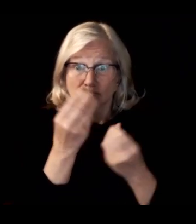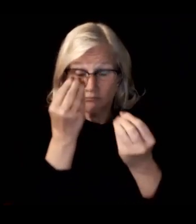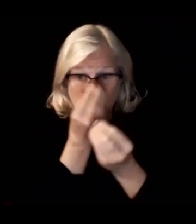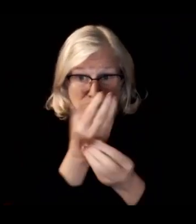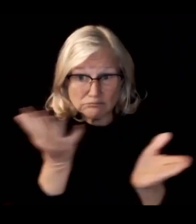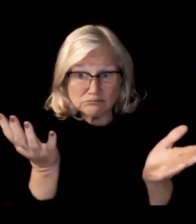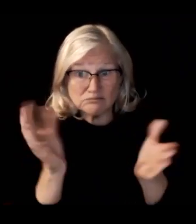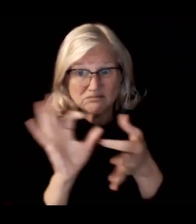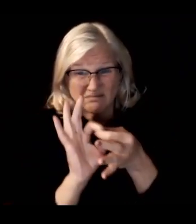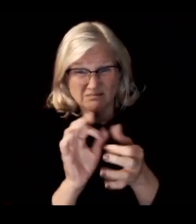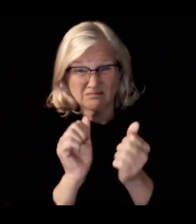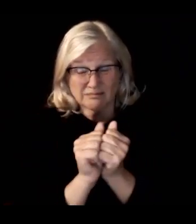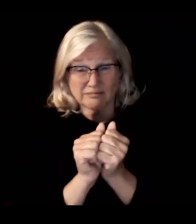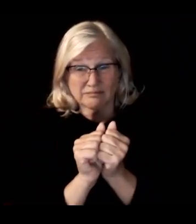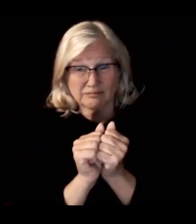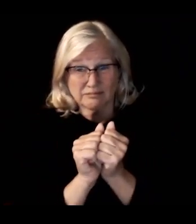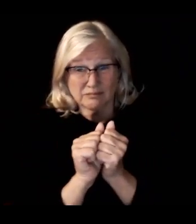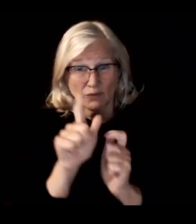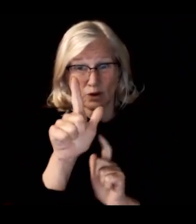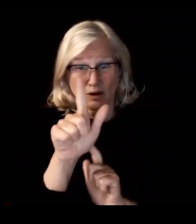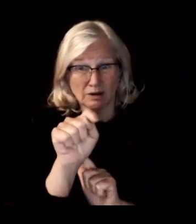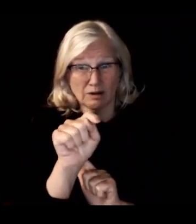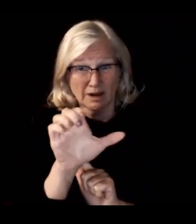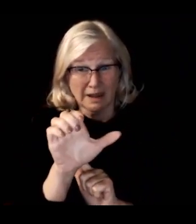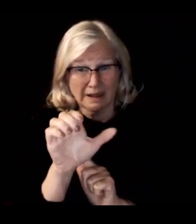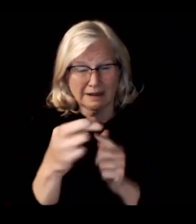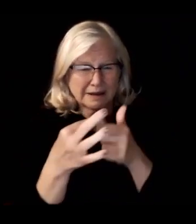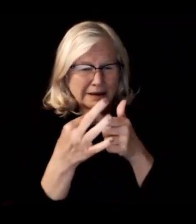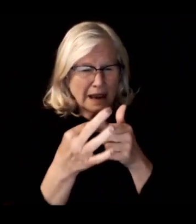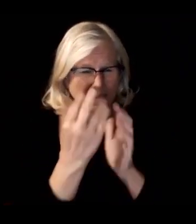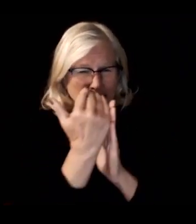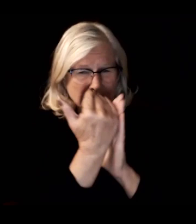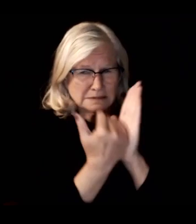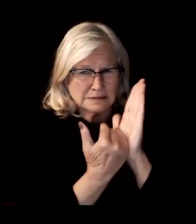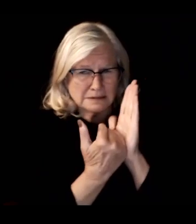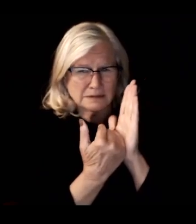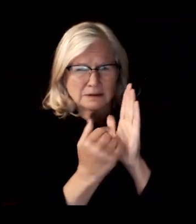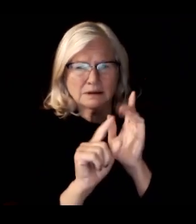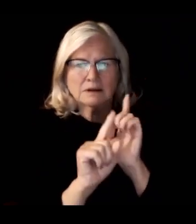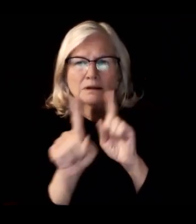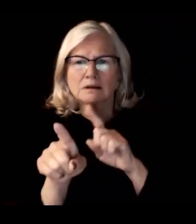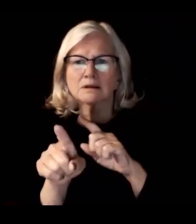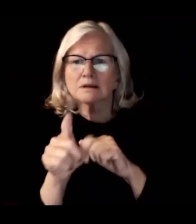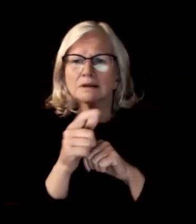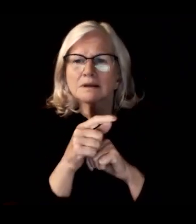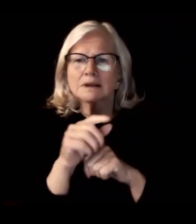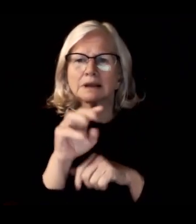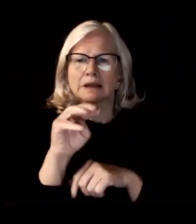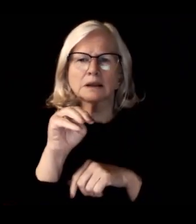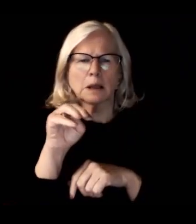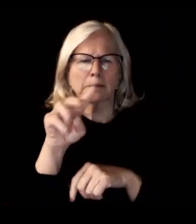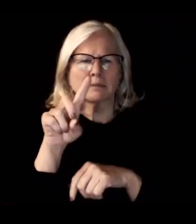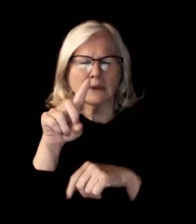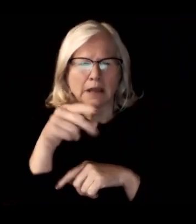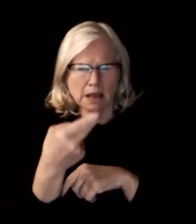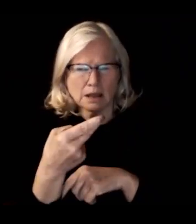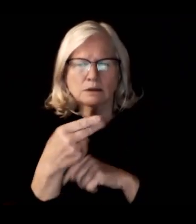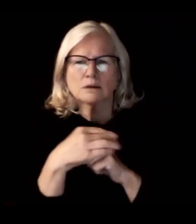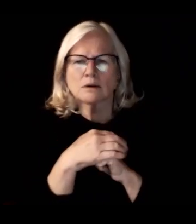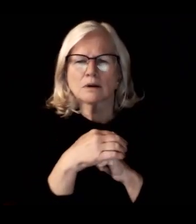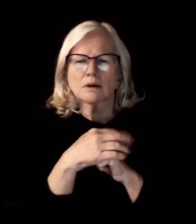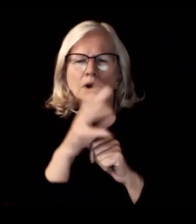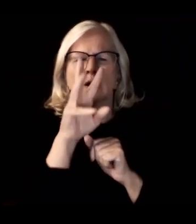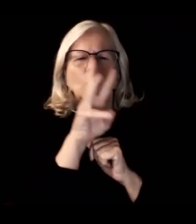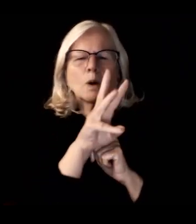Health COVID-19 webpage on long-term care. You can read about essential caregivers and what guidance is